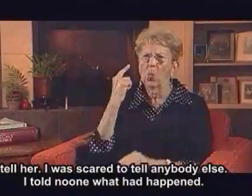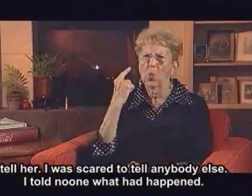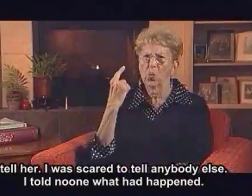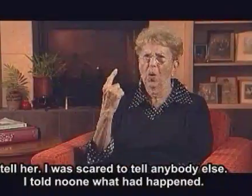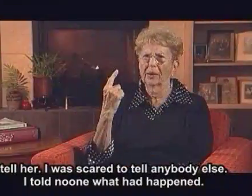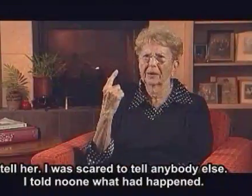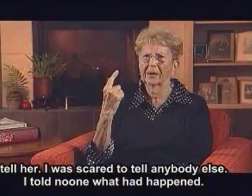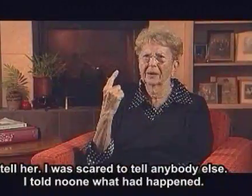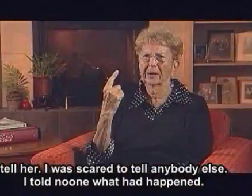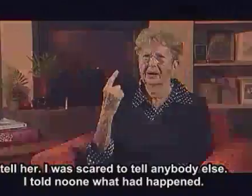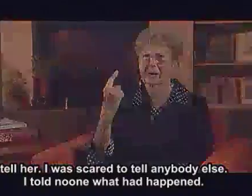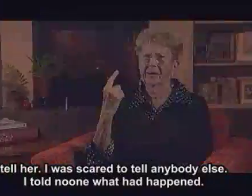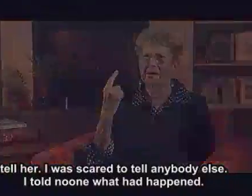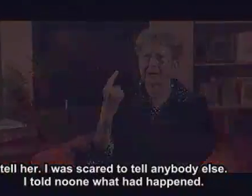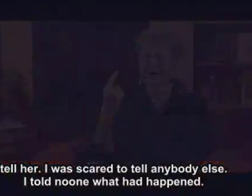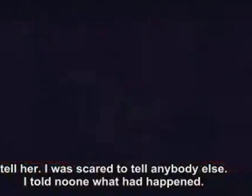I told no one what had happened.